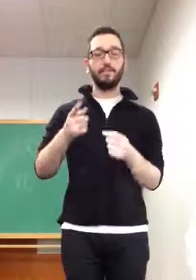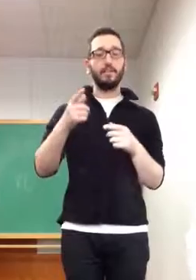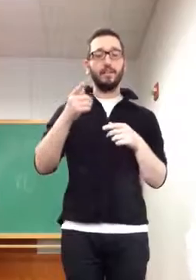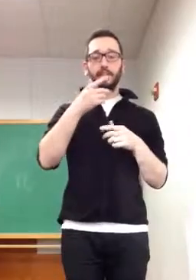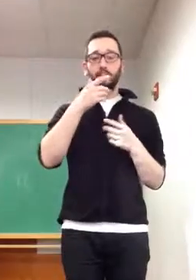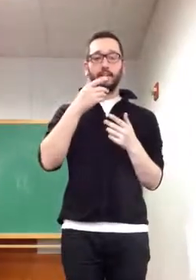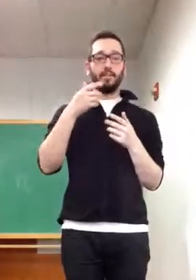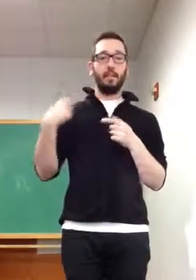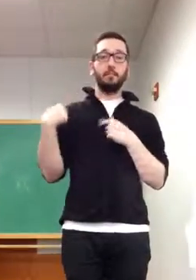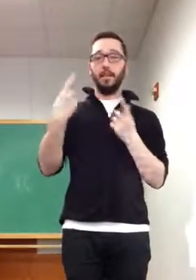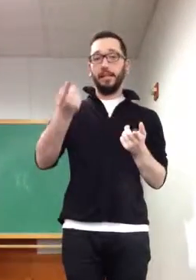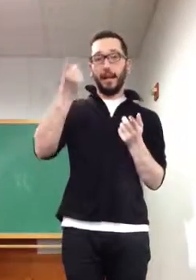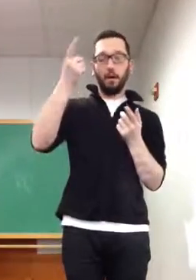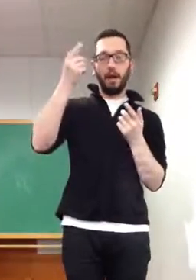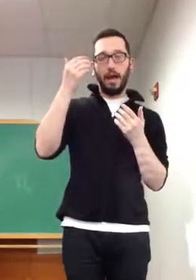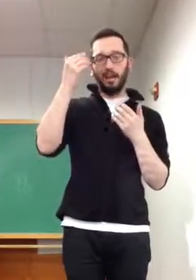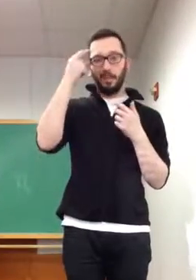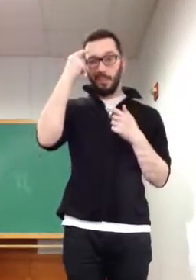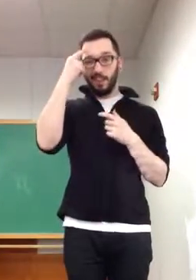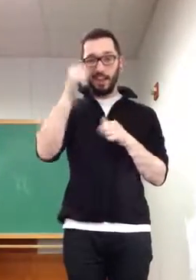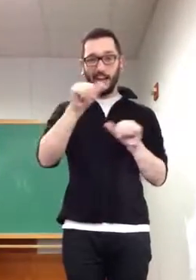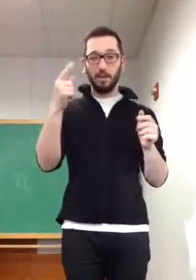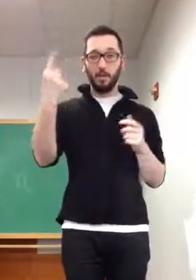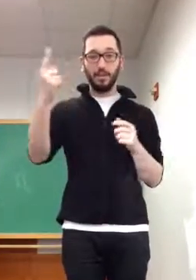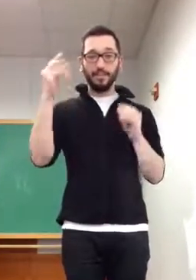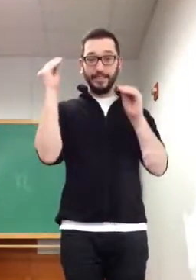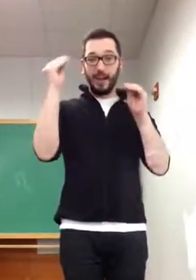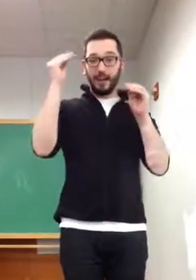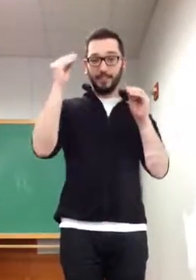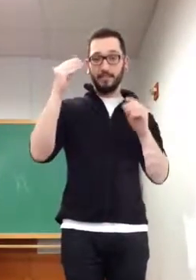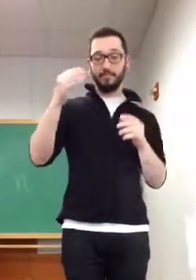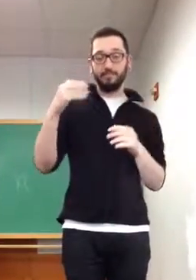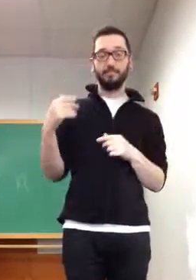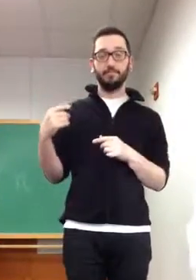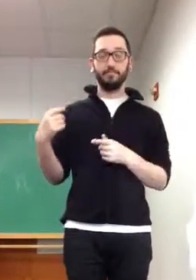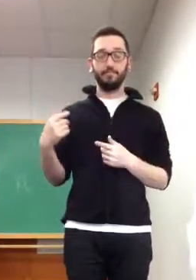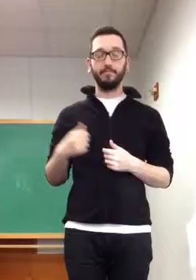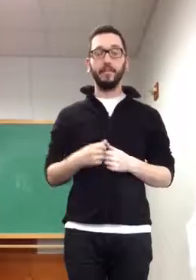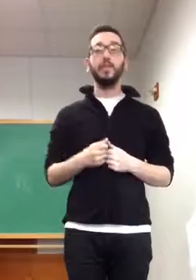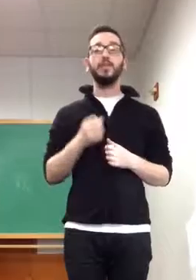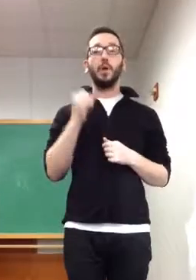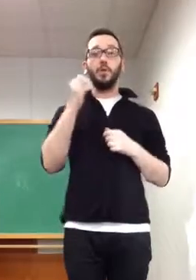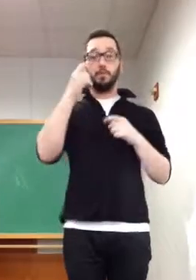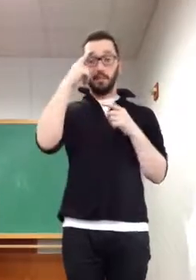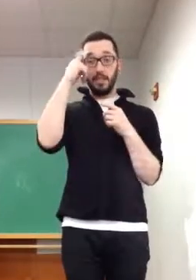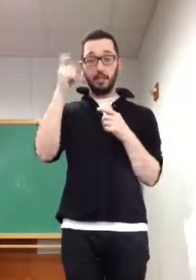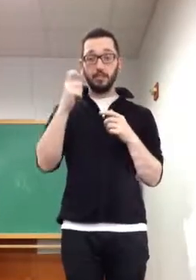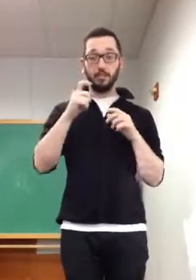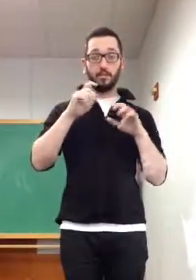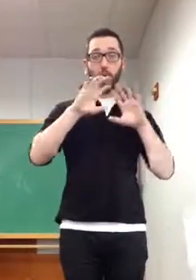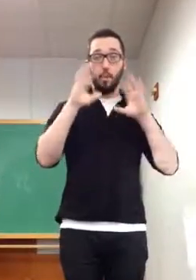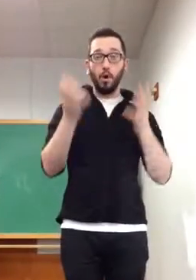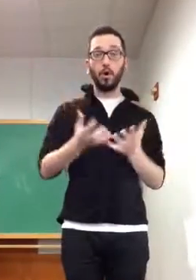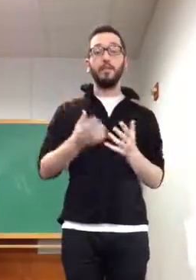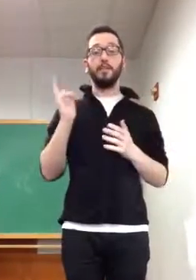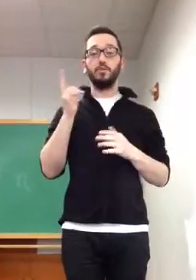Columbia has taught it before, because world history has generally been regarded as